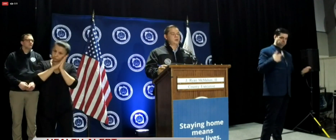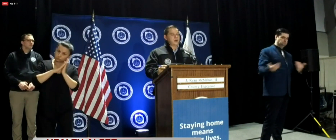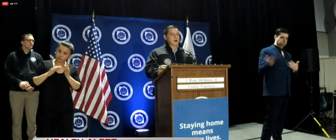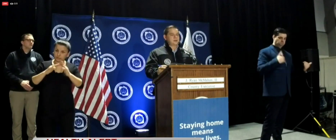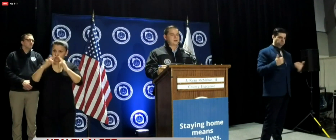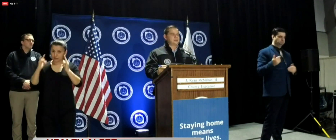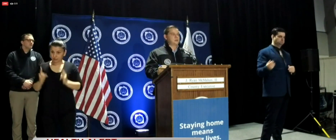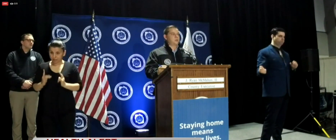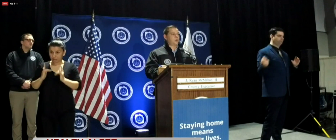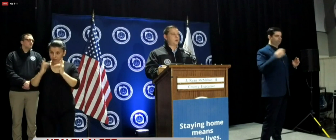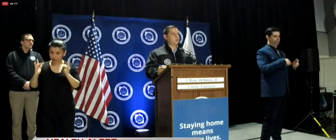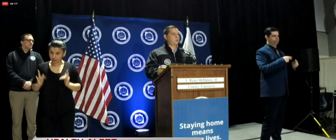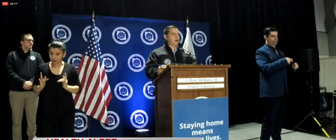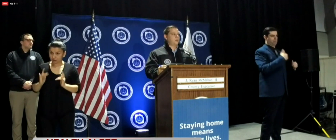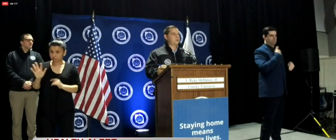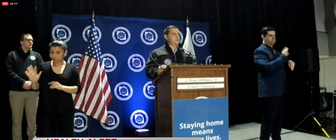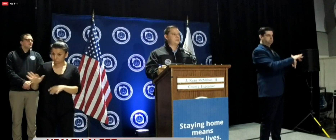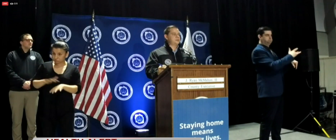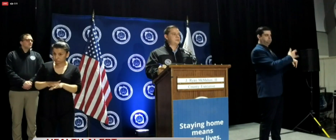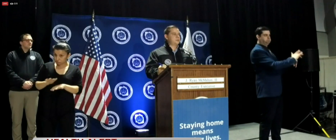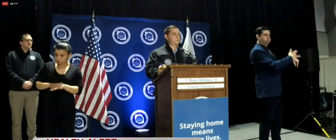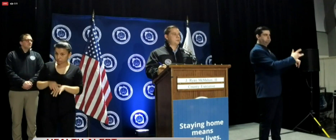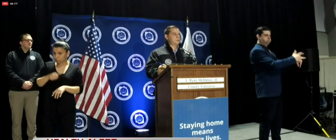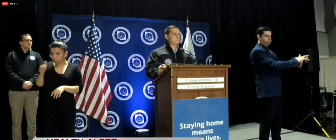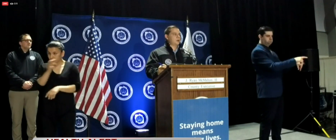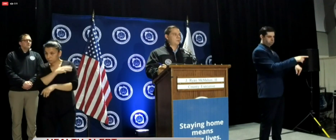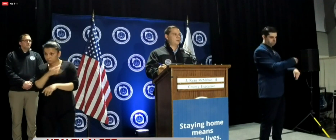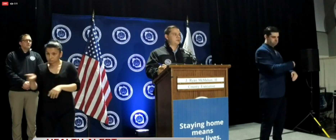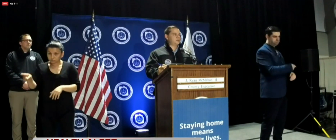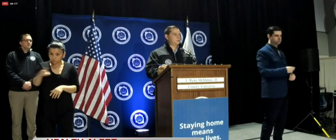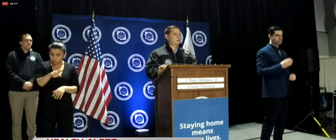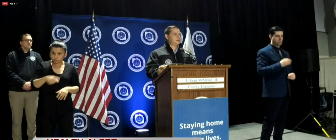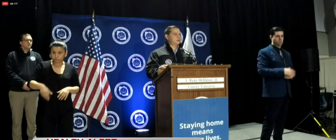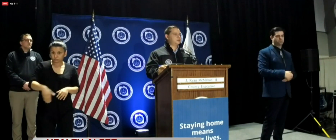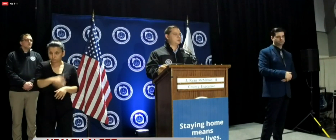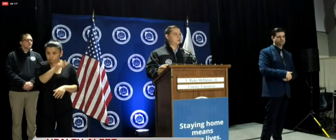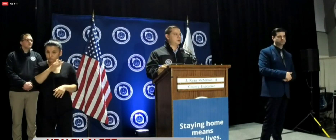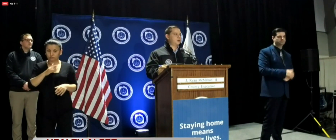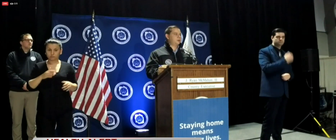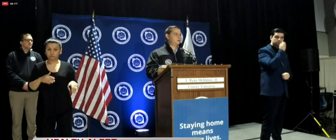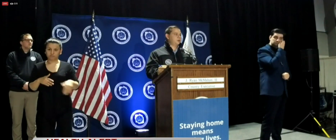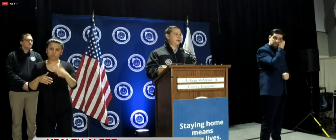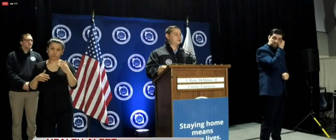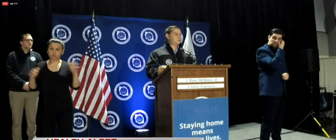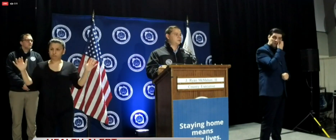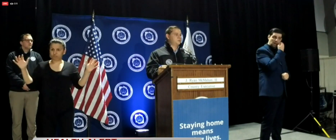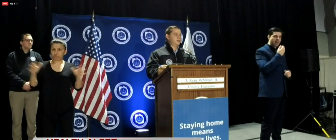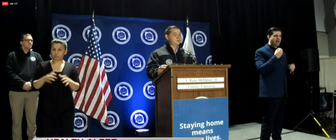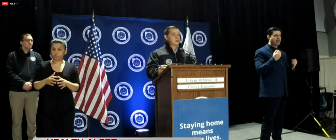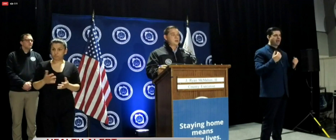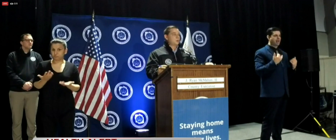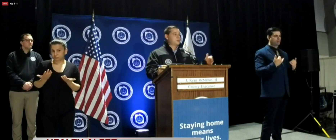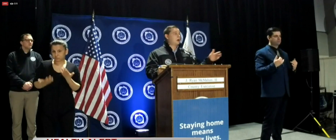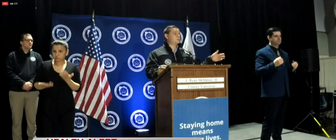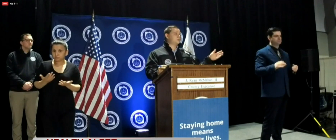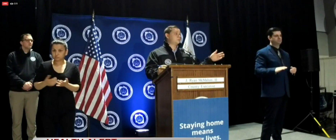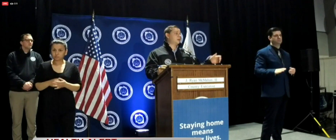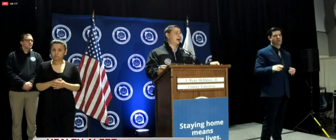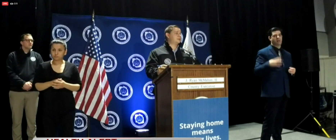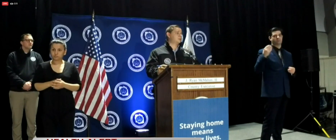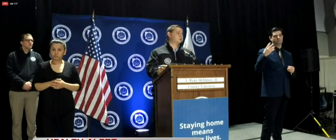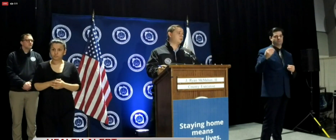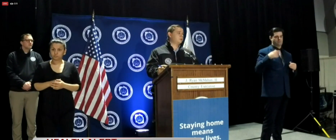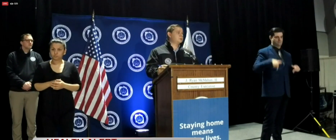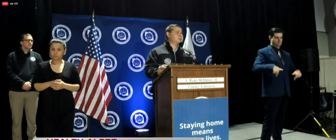So I think at some point we'll probably see some patients from outside the community come in and utilize some of those beds, which helps